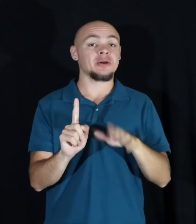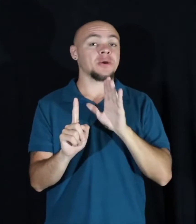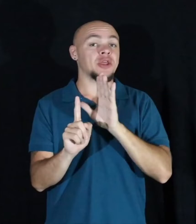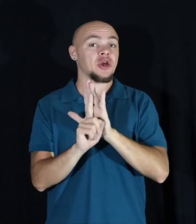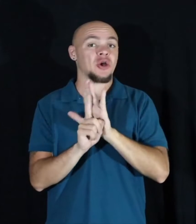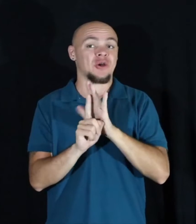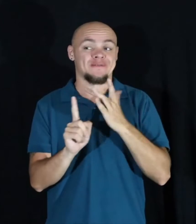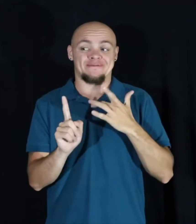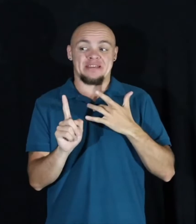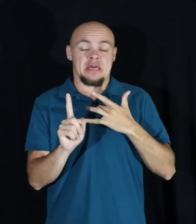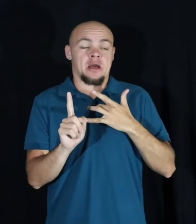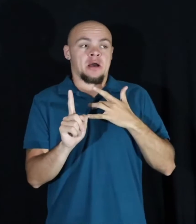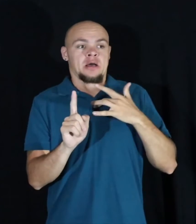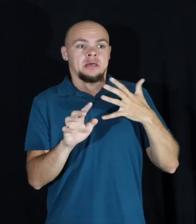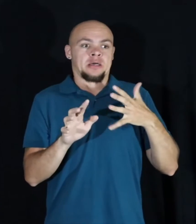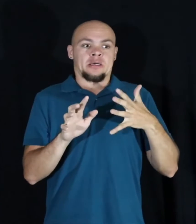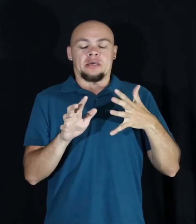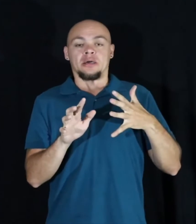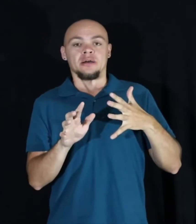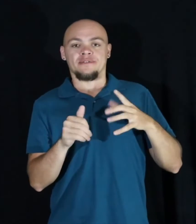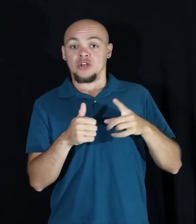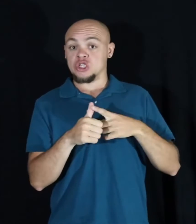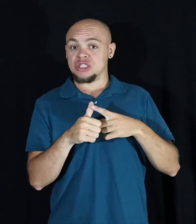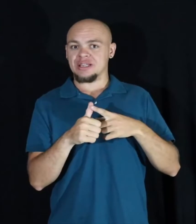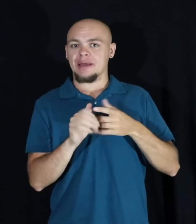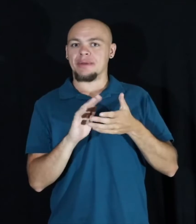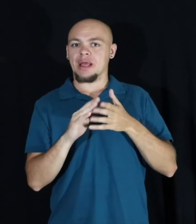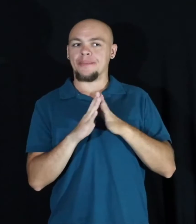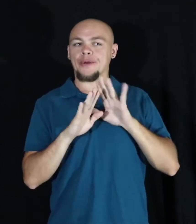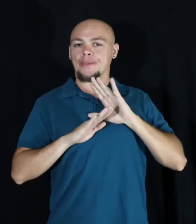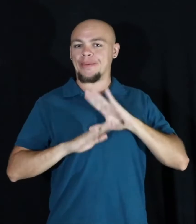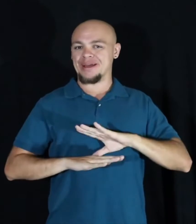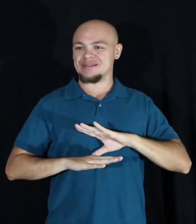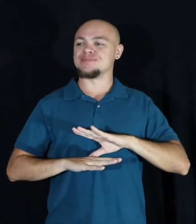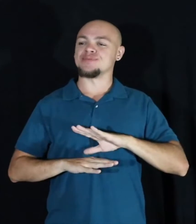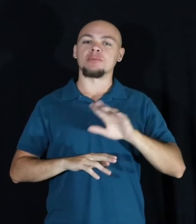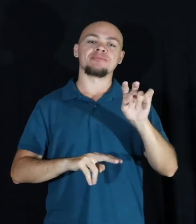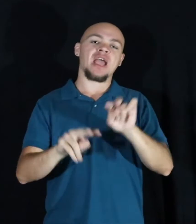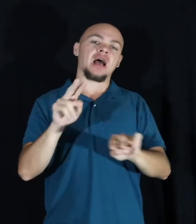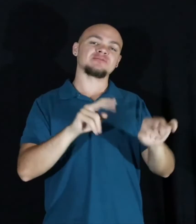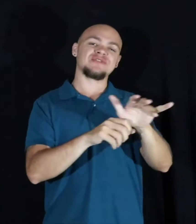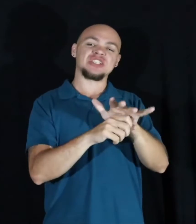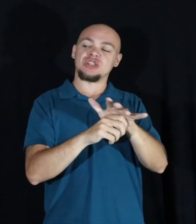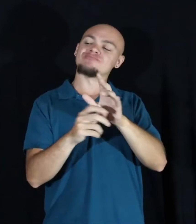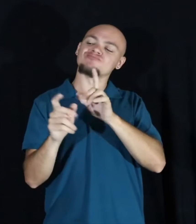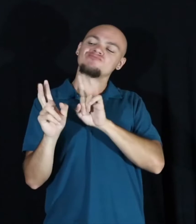initial apprehension. I walked them over to the observation area,